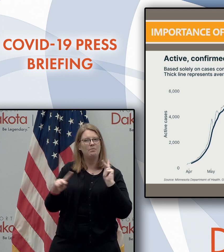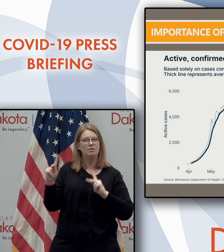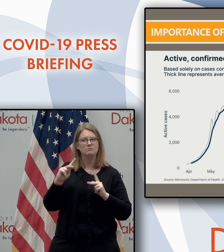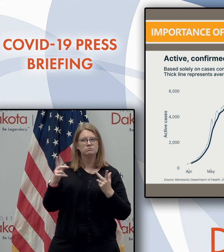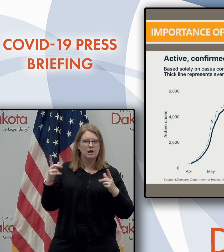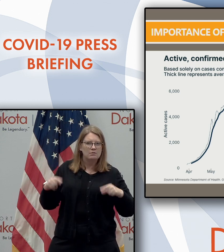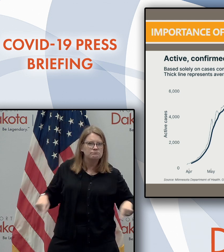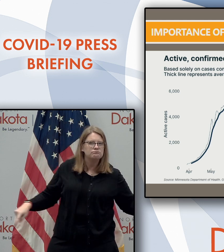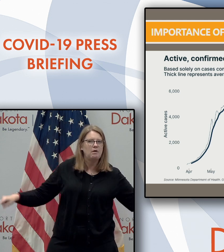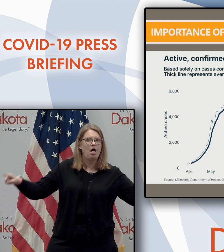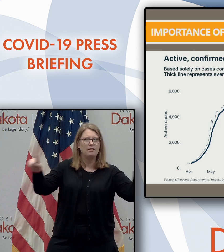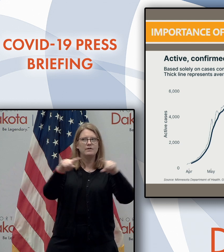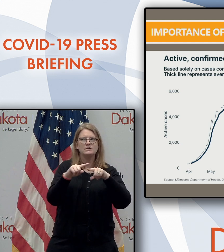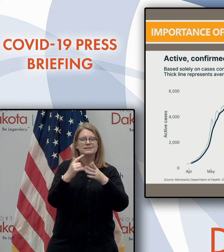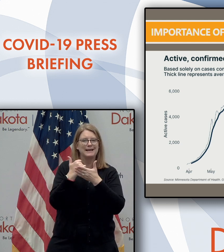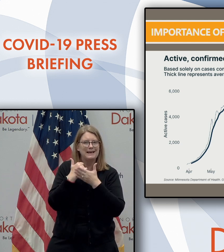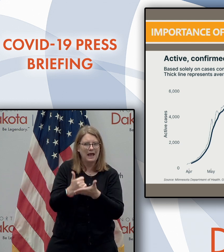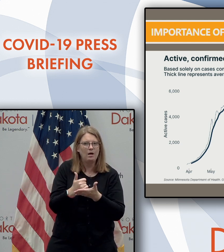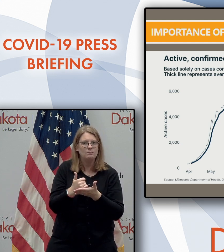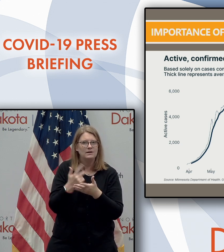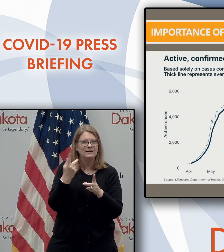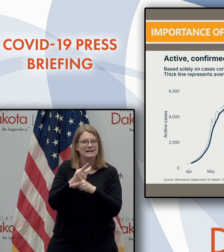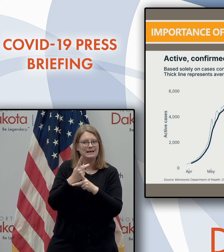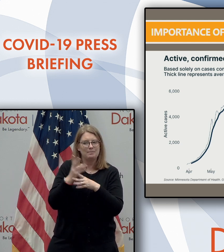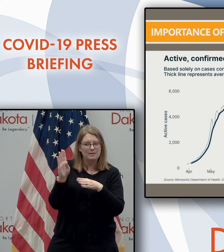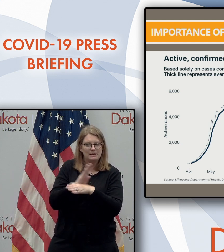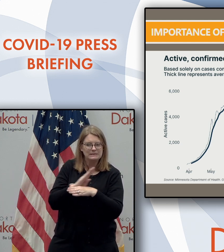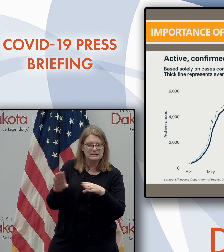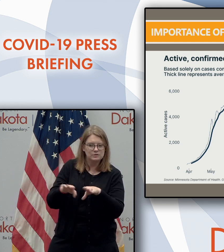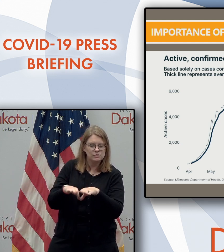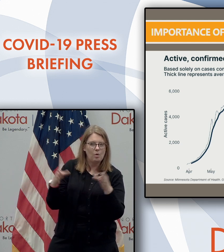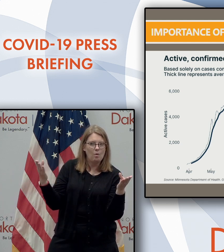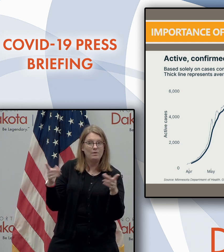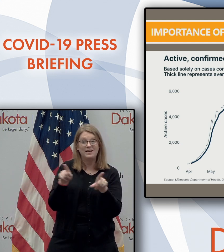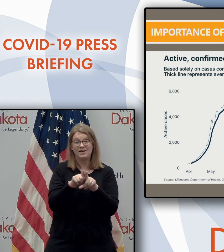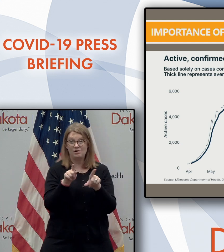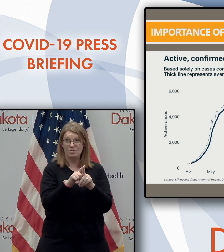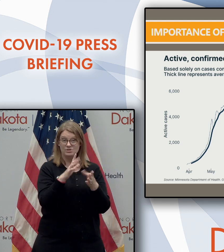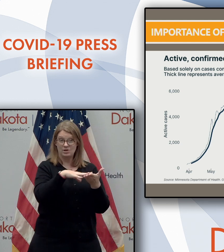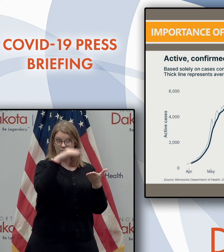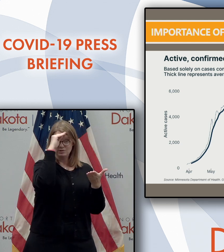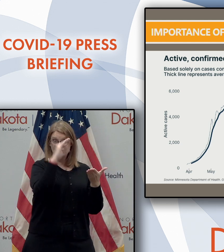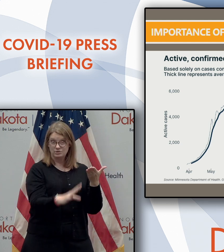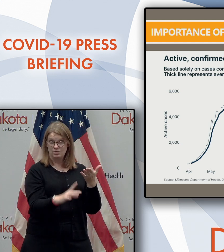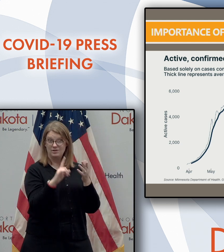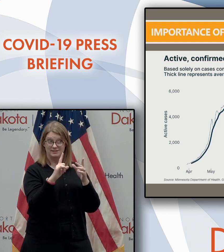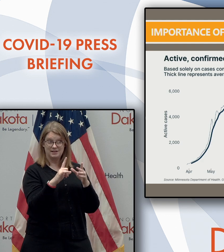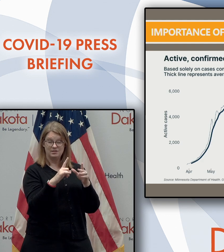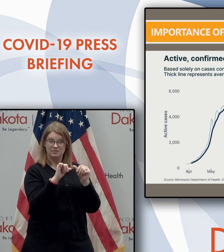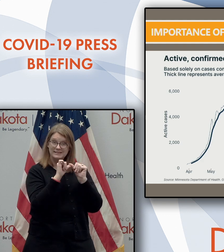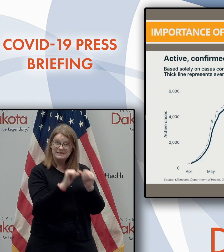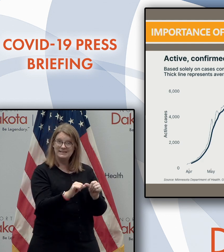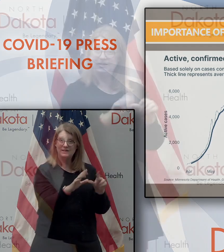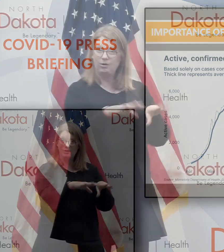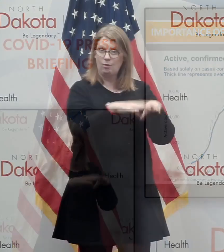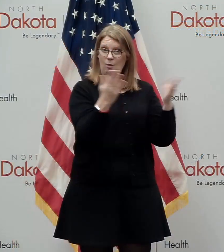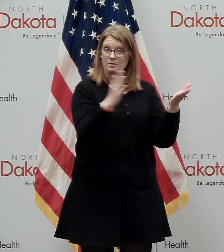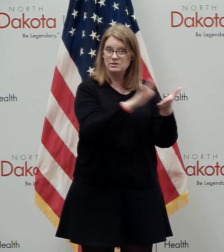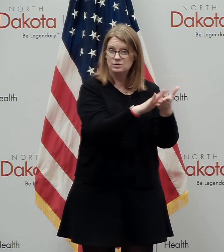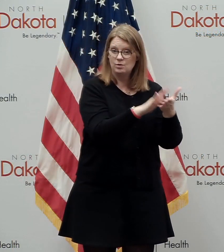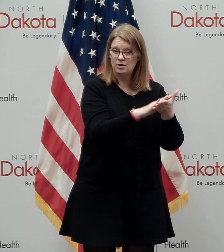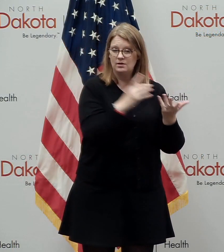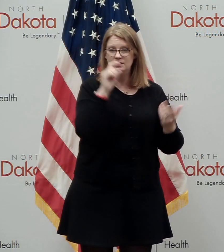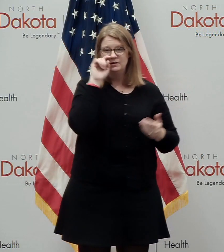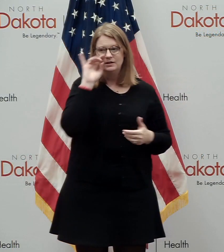part in helping keep all the businesses in North Dakota open and help getting our students back. I would say that, again, we've had great etiquette